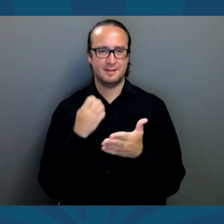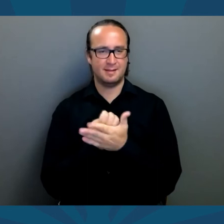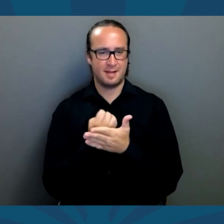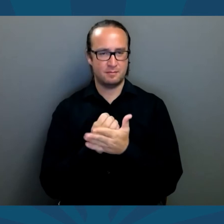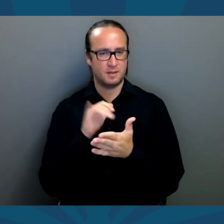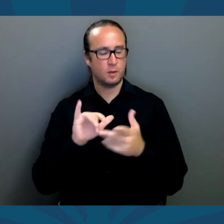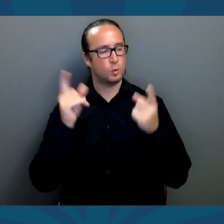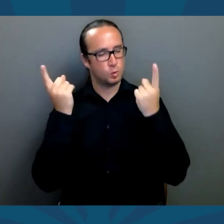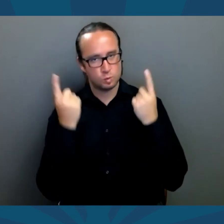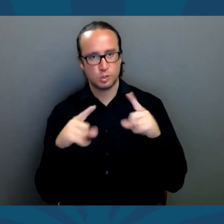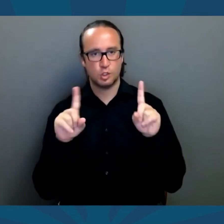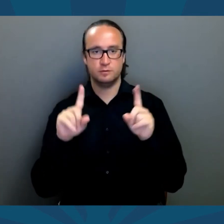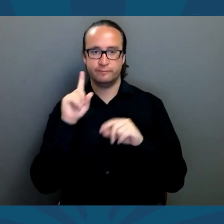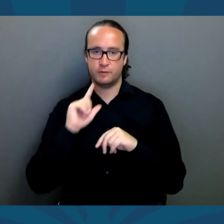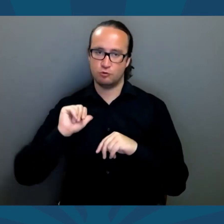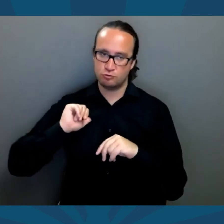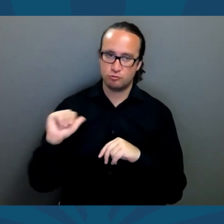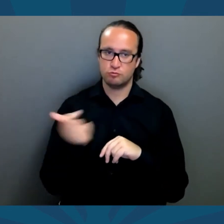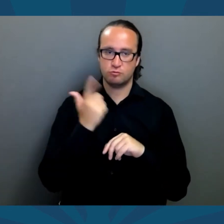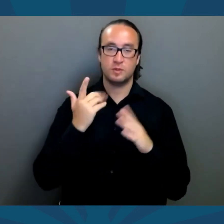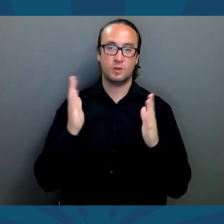that is safe from injustice,